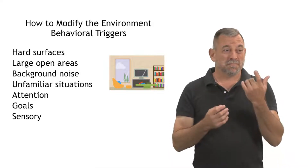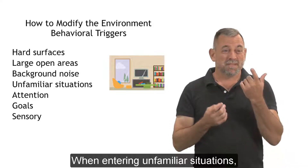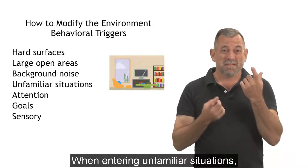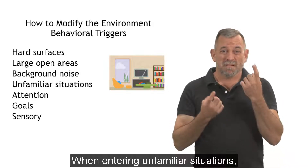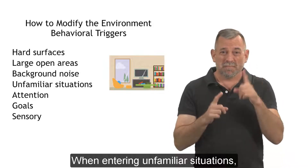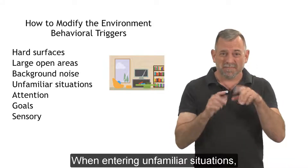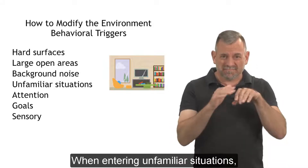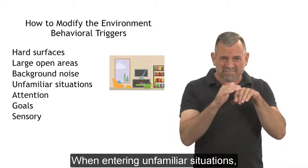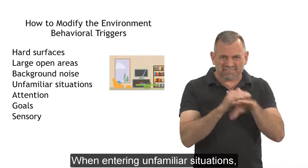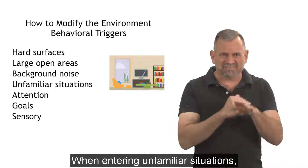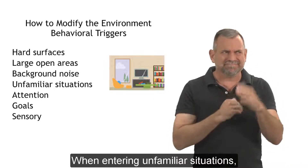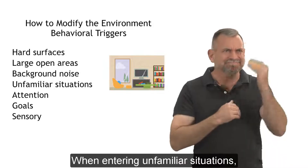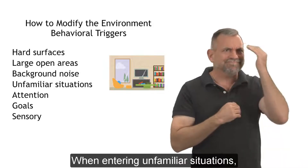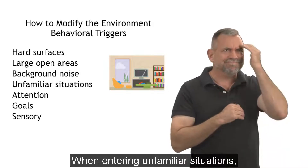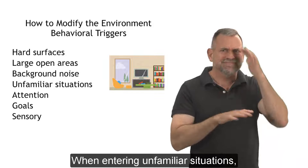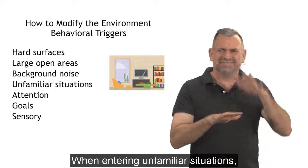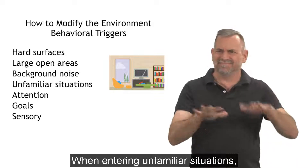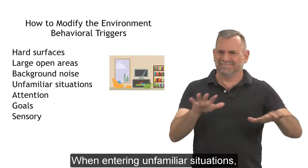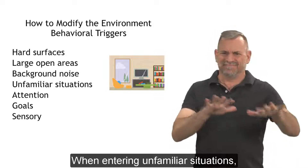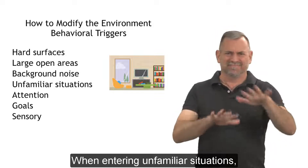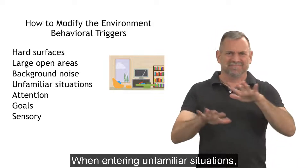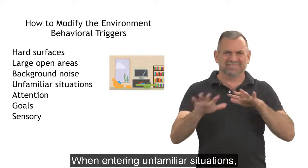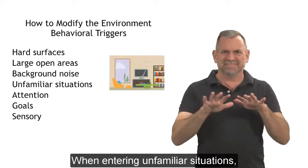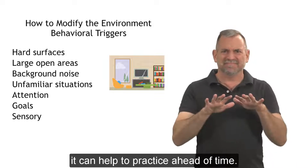When entering unfamiliar situations, it can